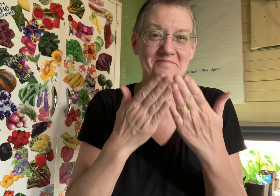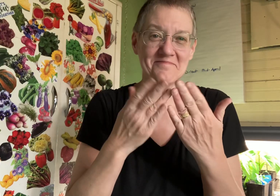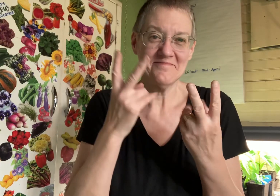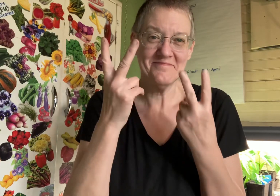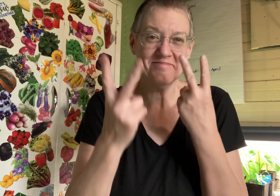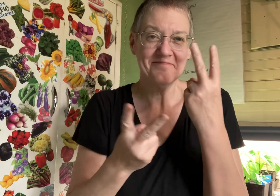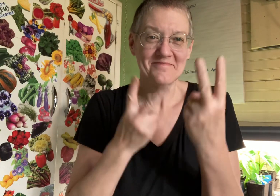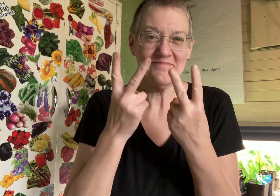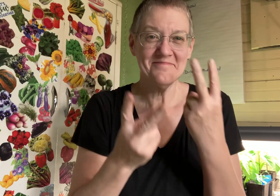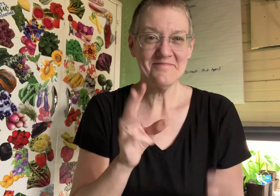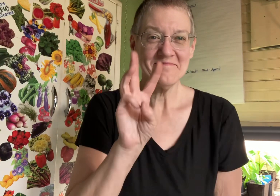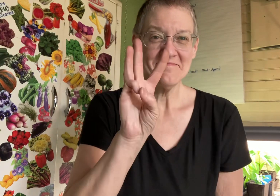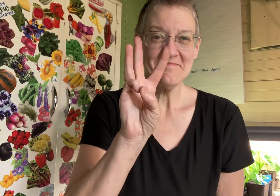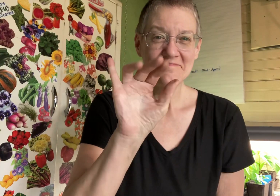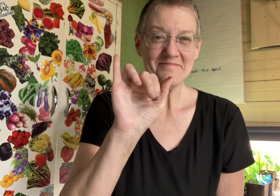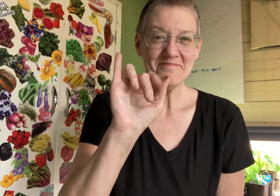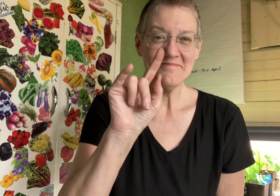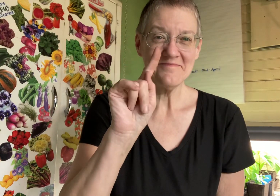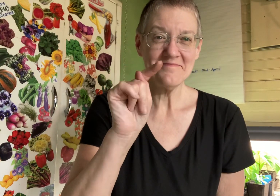Thank you for visiting Withrow